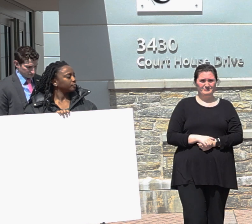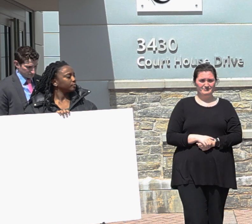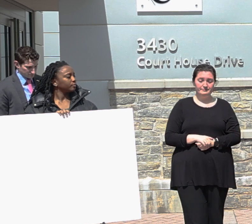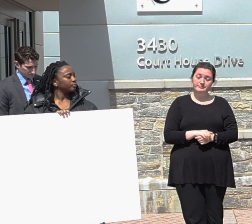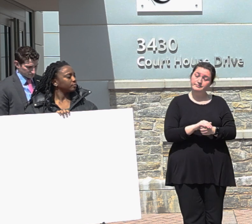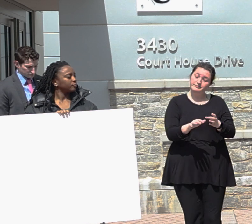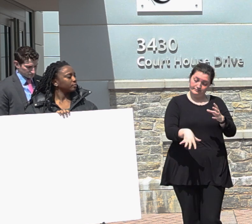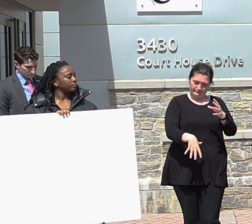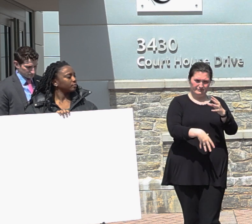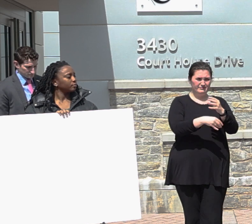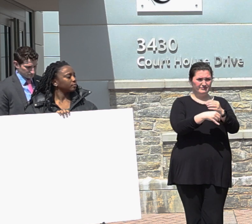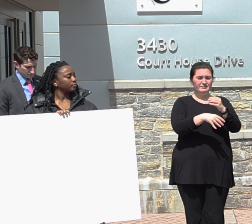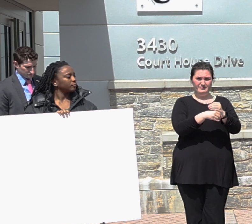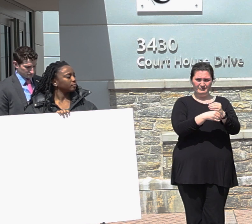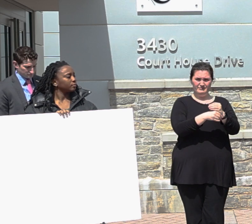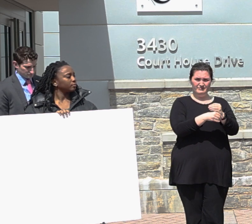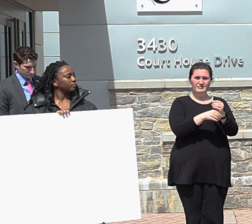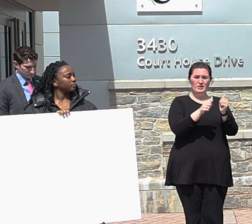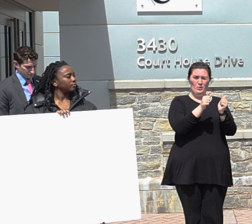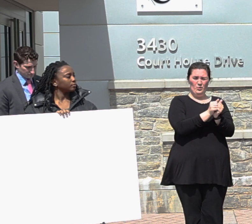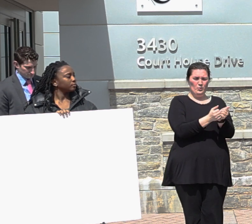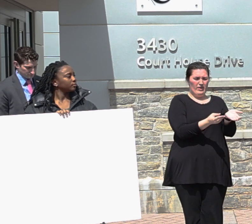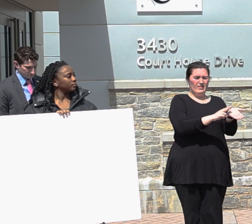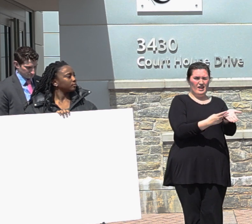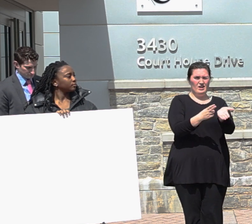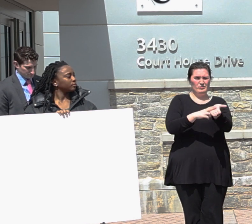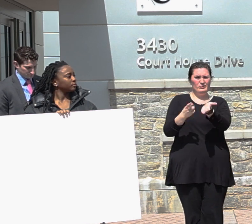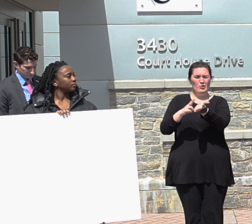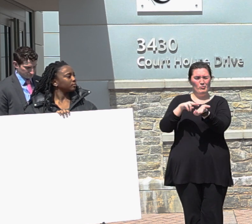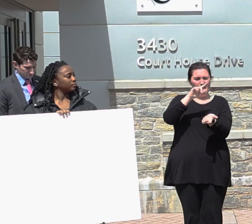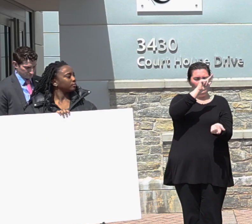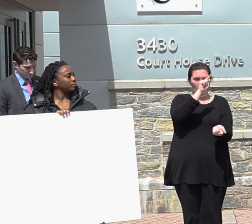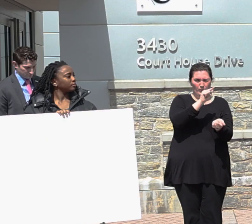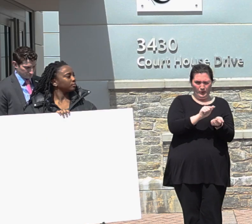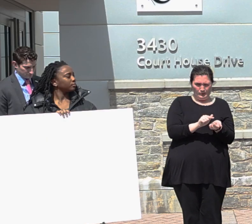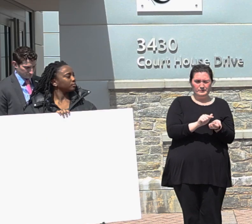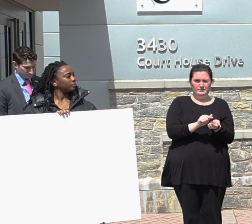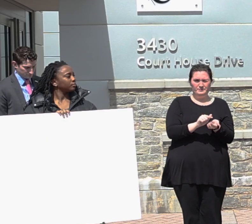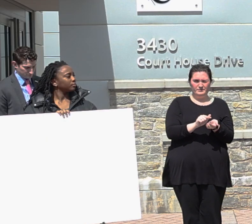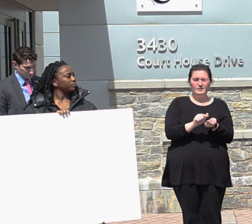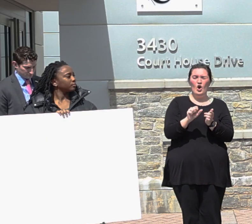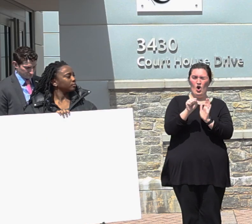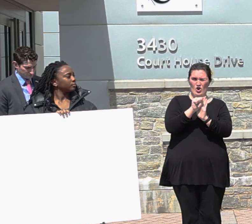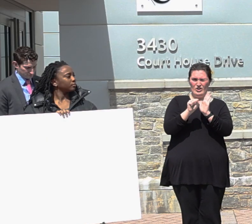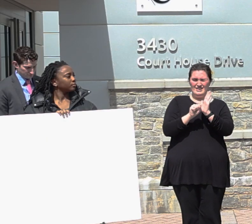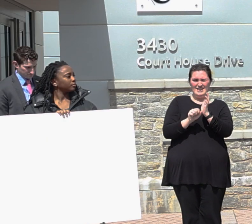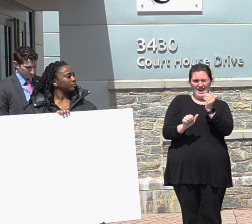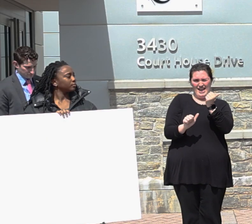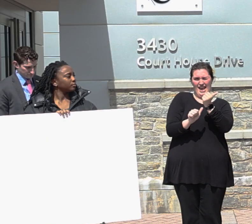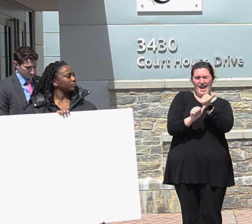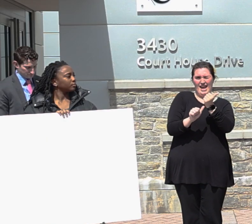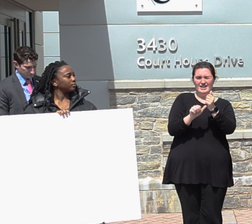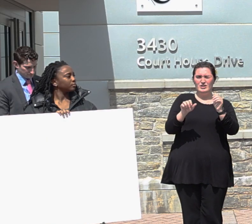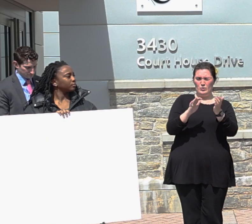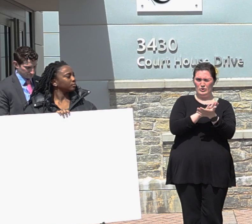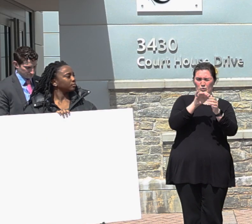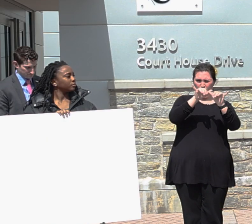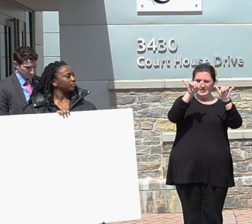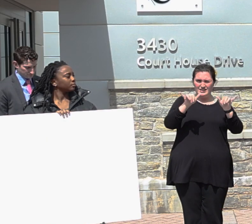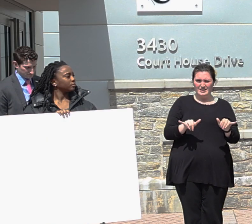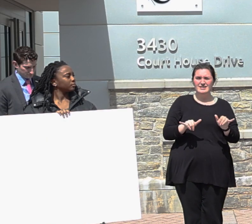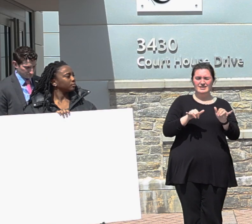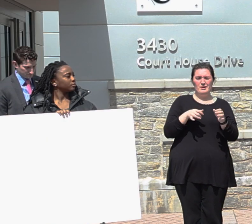Additionally, due to declining enrollment, the state aid to our school system was mitigated, and